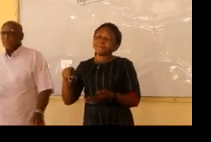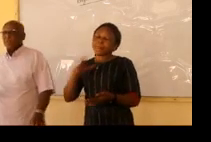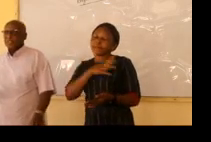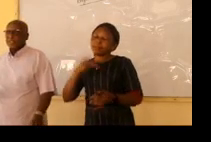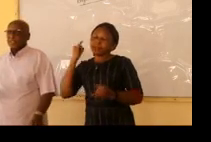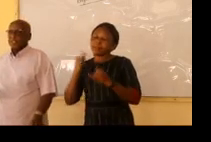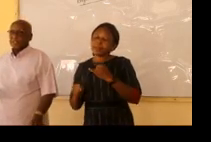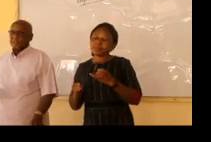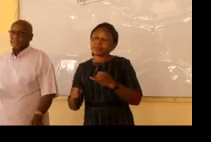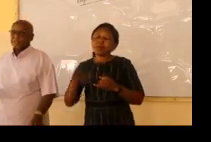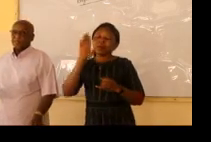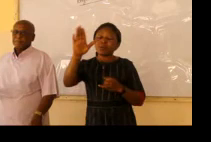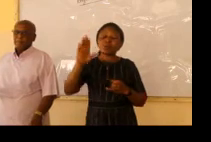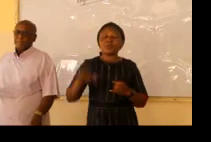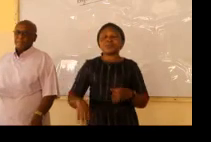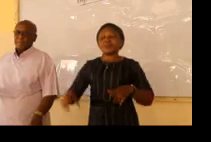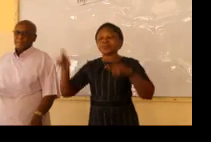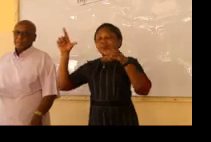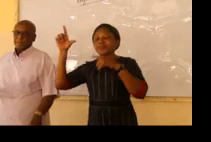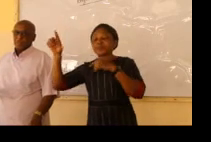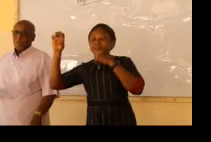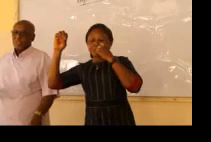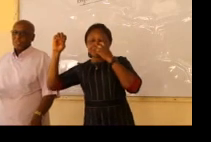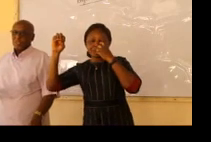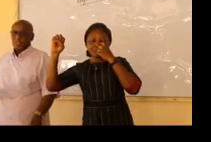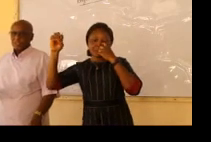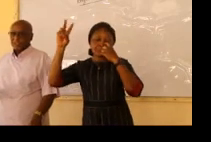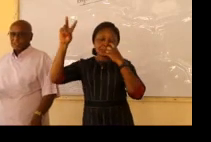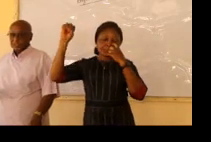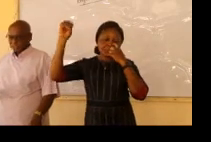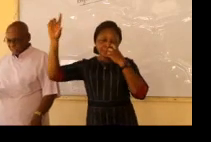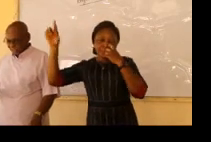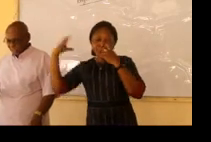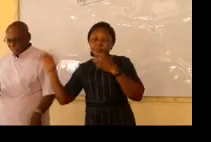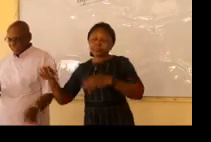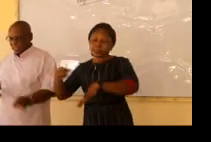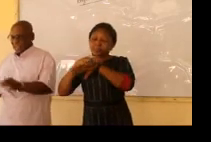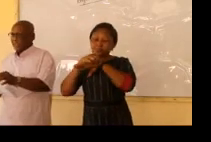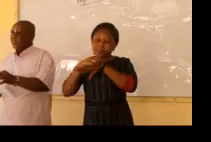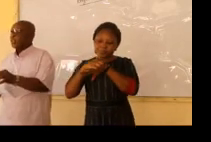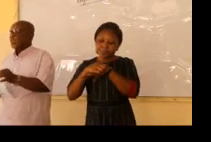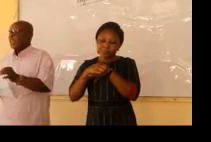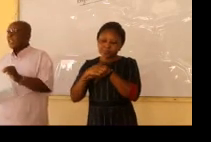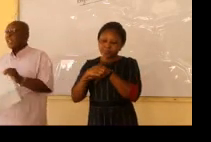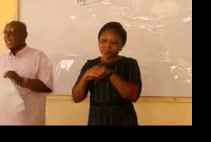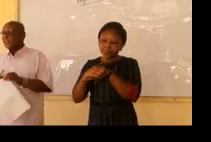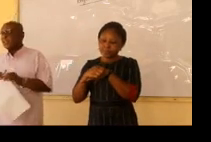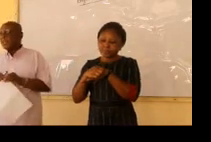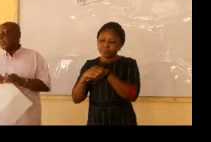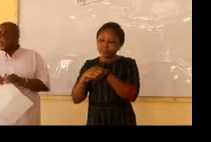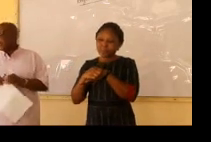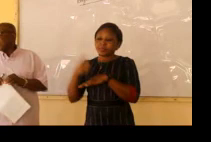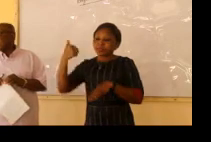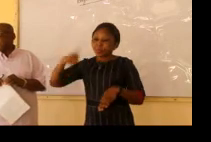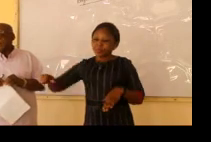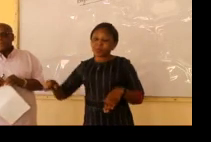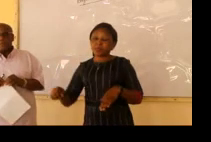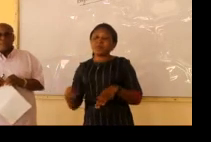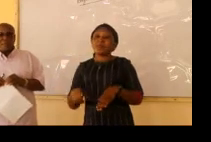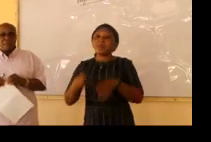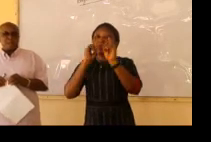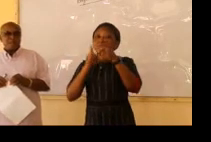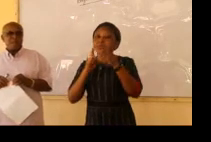your level of English. He wants to know your level of English. And so any answer you are